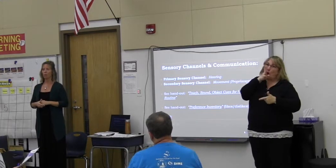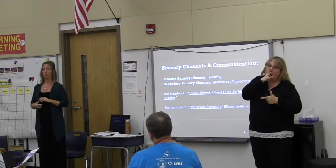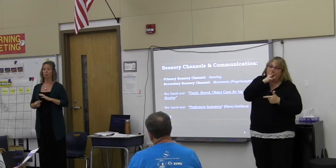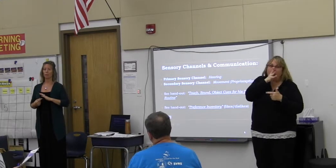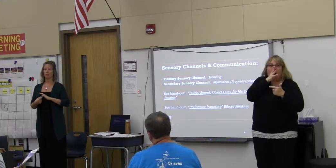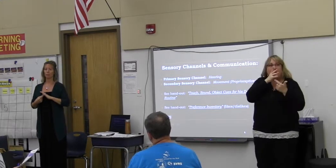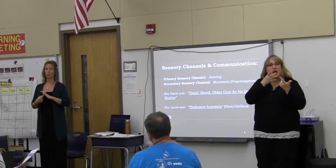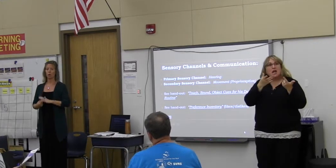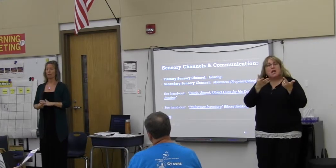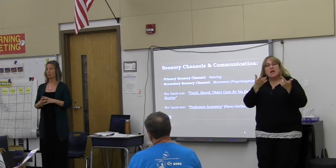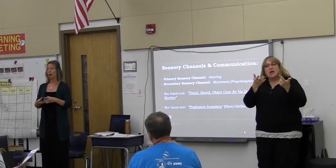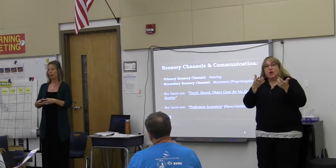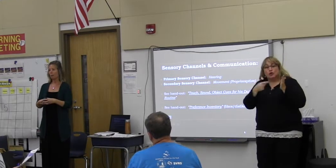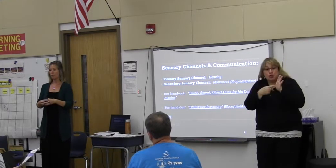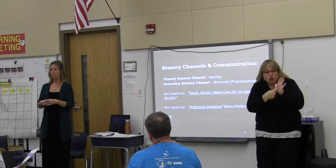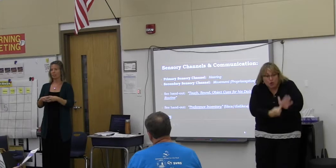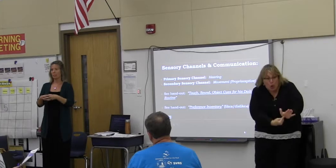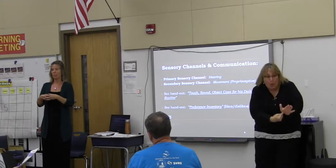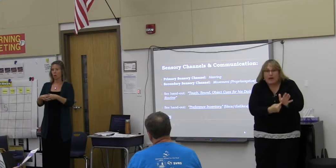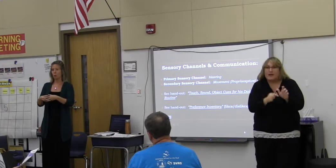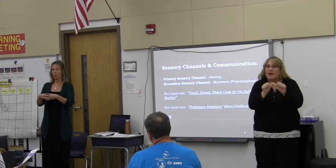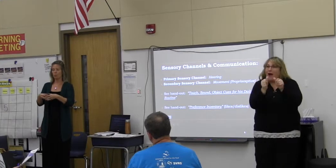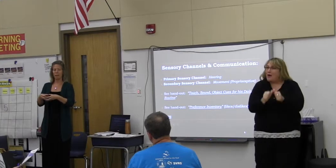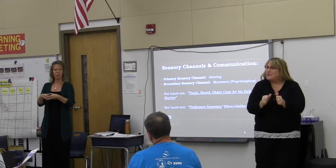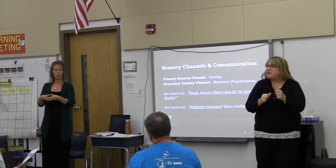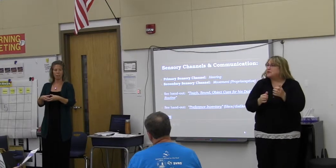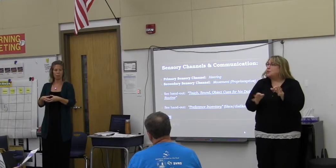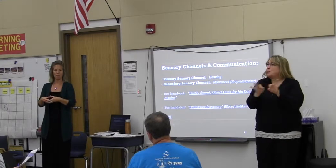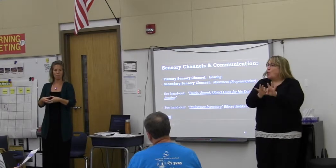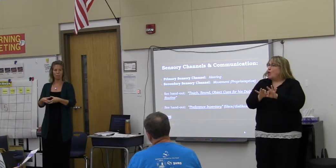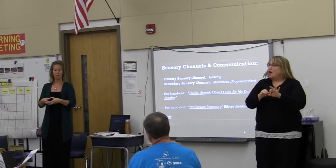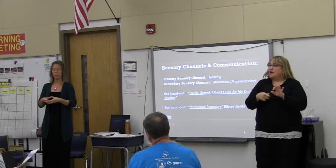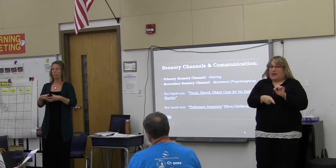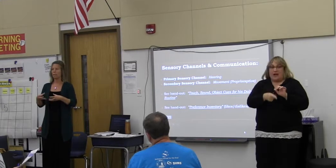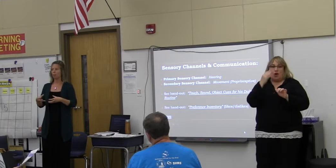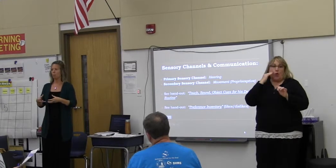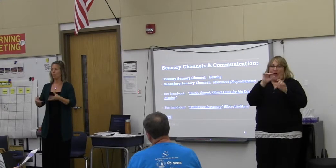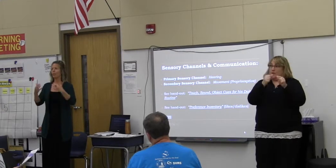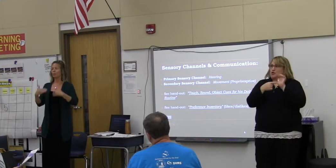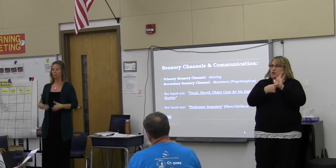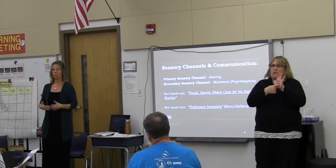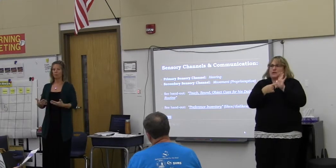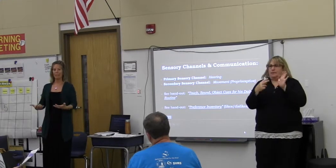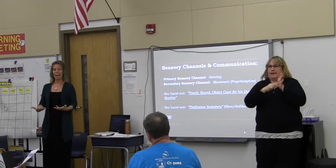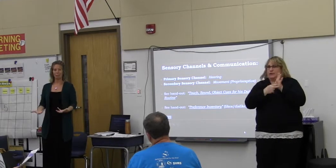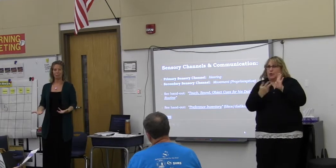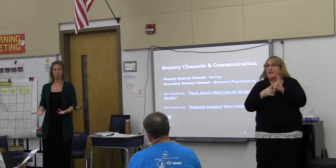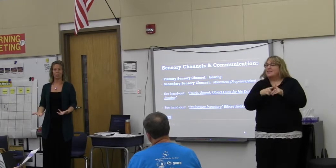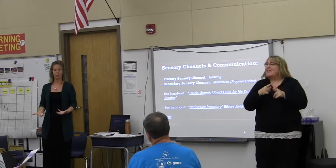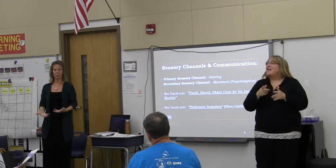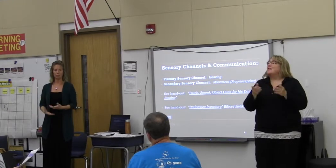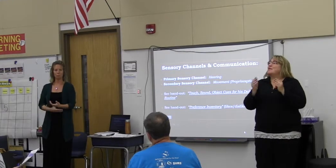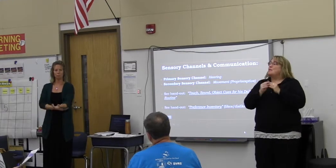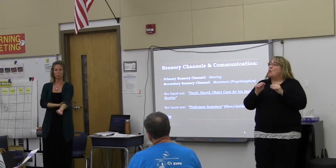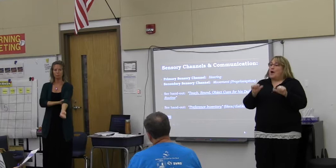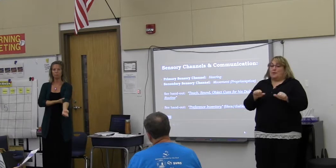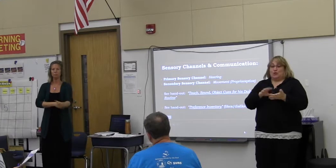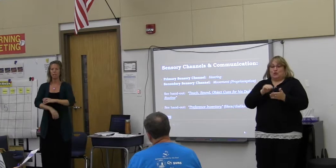them, whether it's through showing them an object, they know what that object represents, the more they're going to be able to be an active